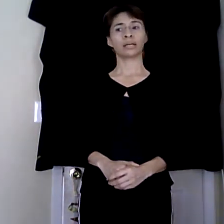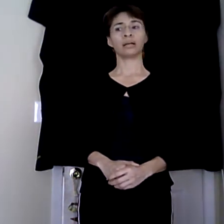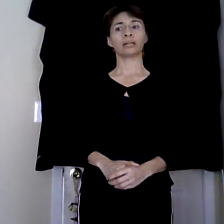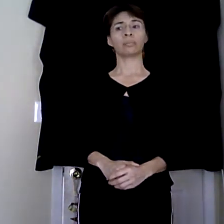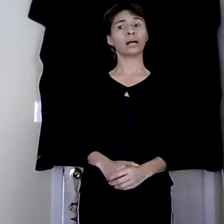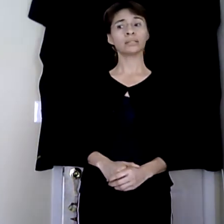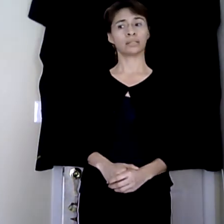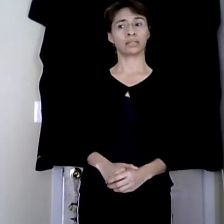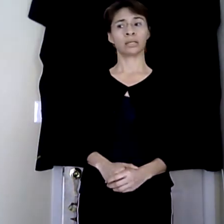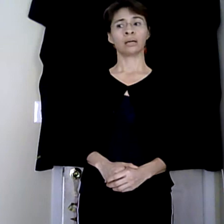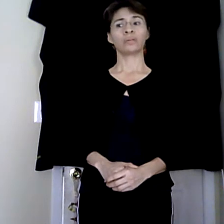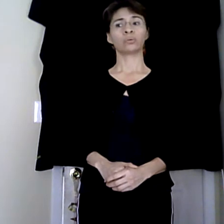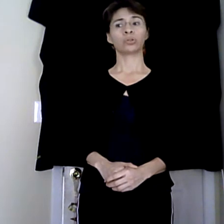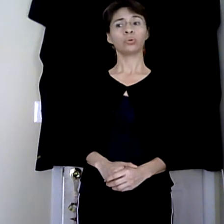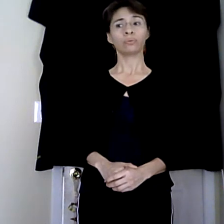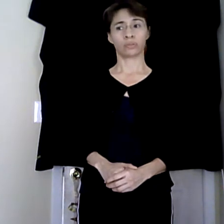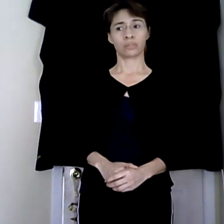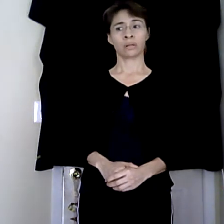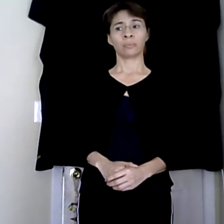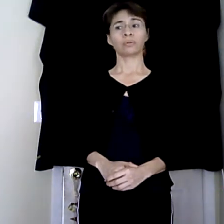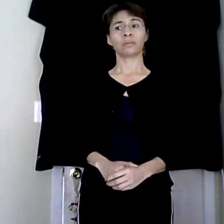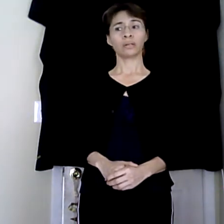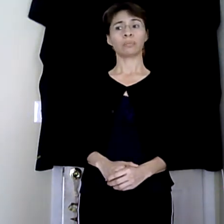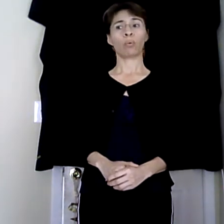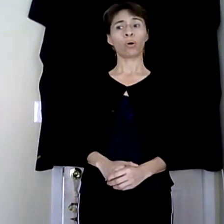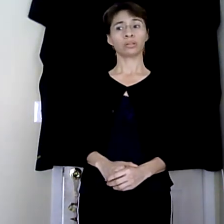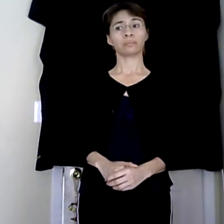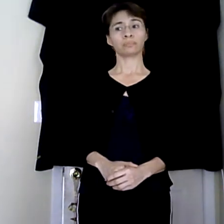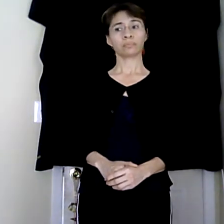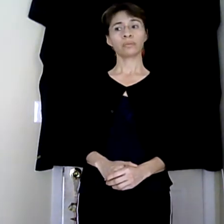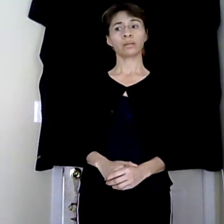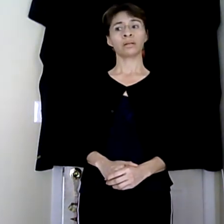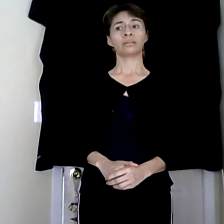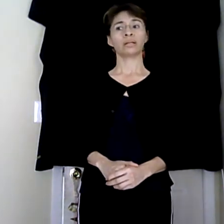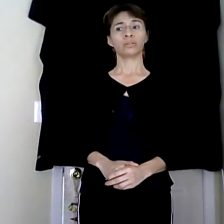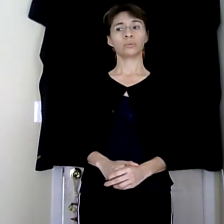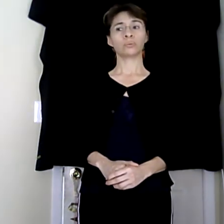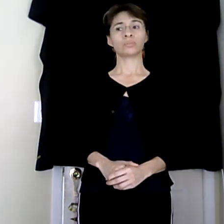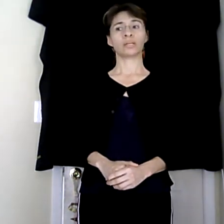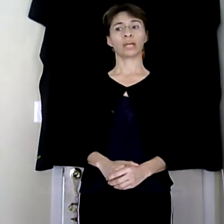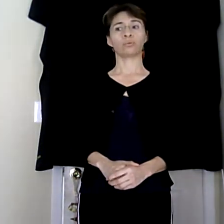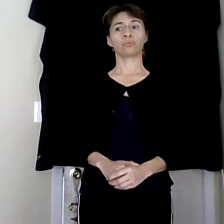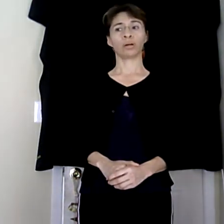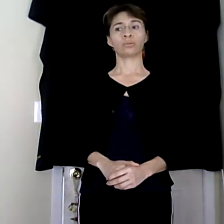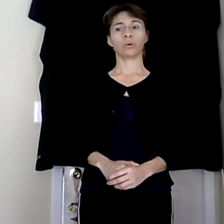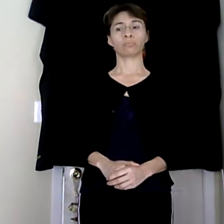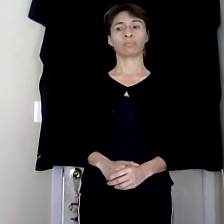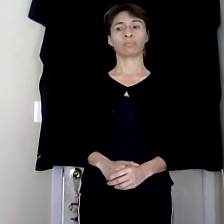any animosity between the two of us, but I think it's important that you take care of your own